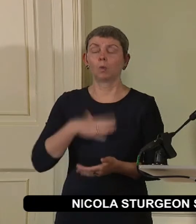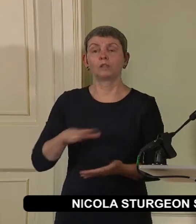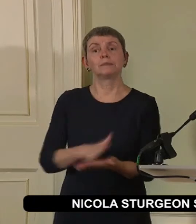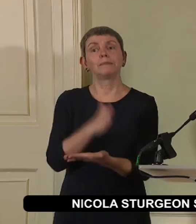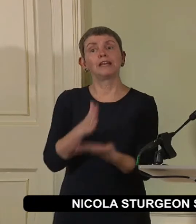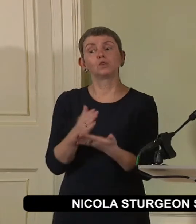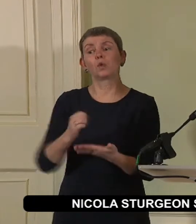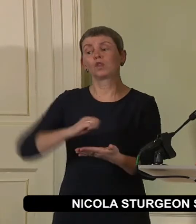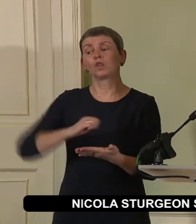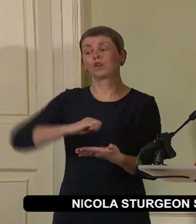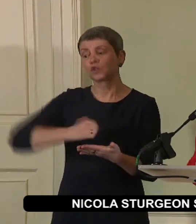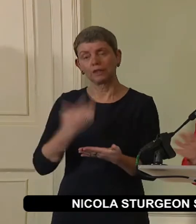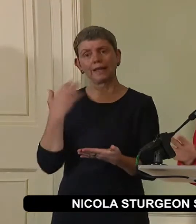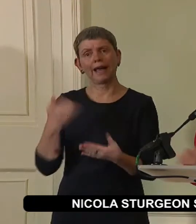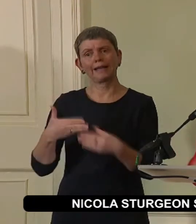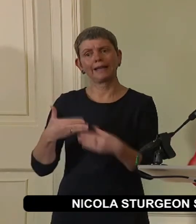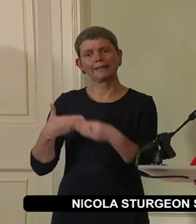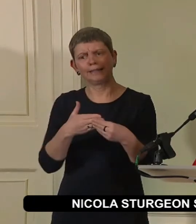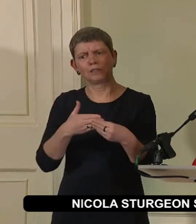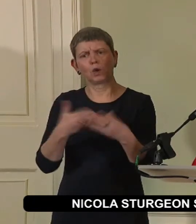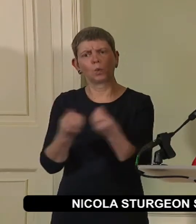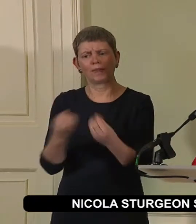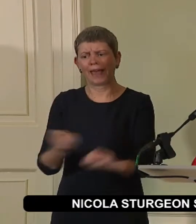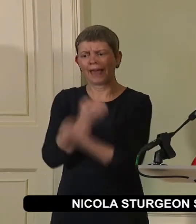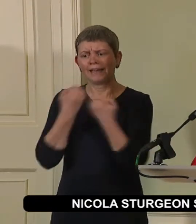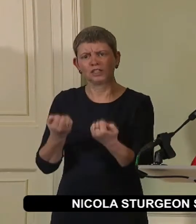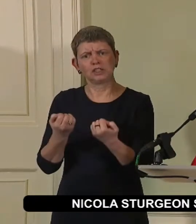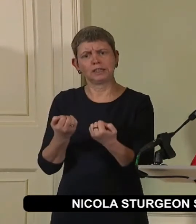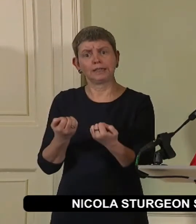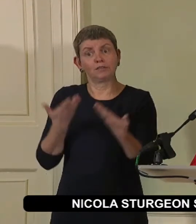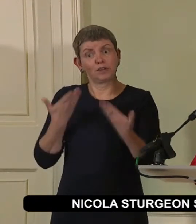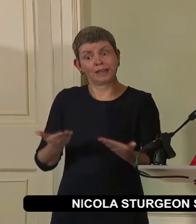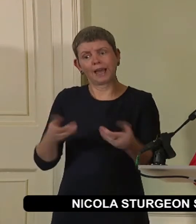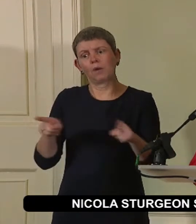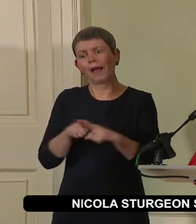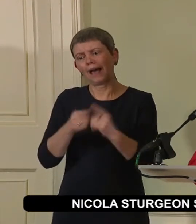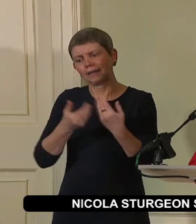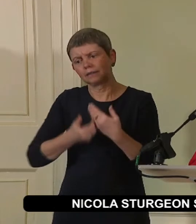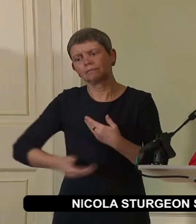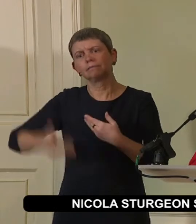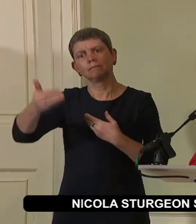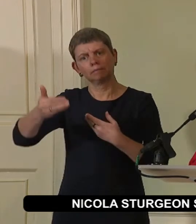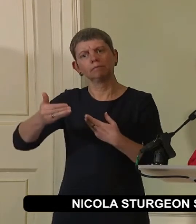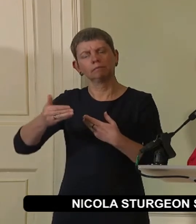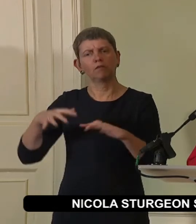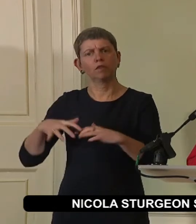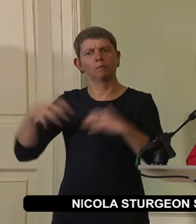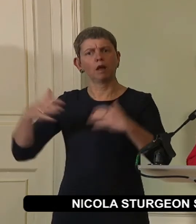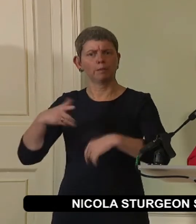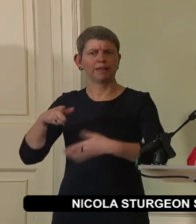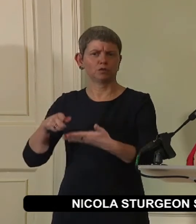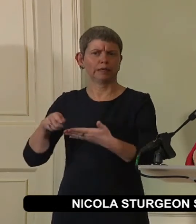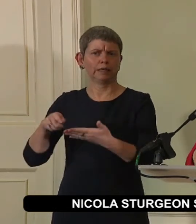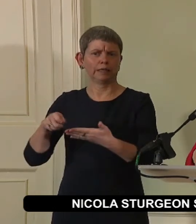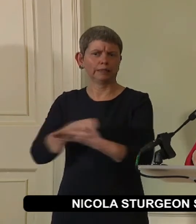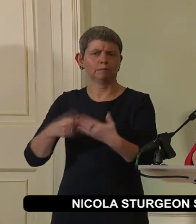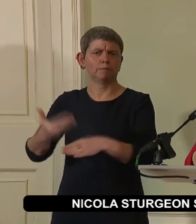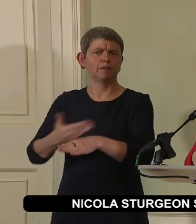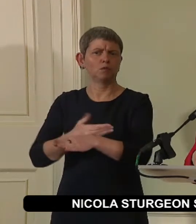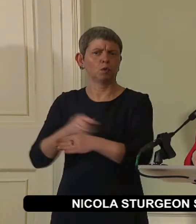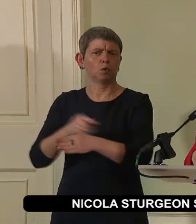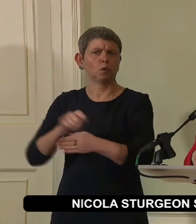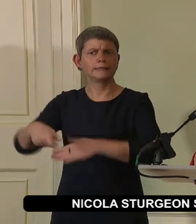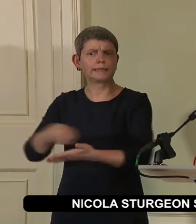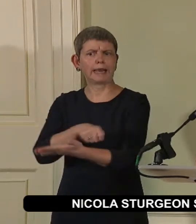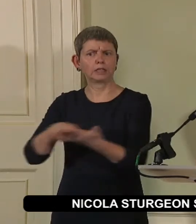the energy of leadership that it needs, not just today, but through the years that remain of this parliamentary term. And right now, in a